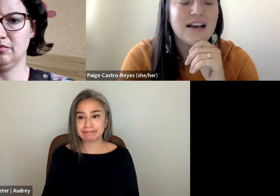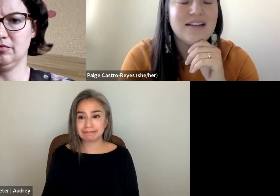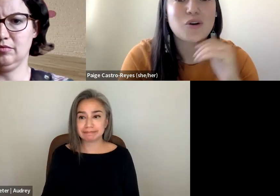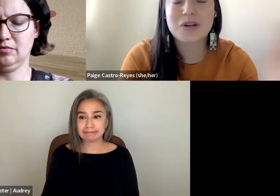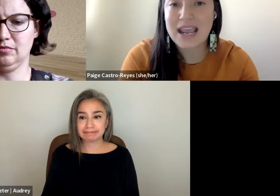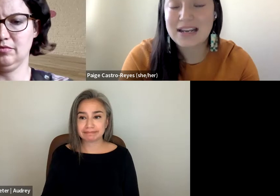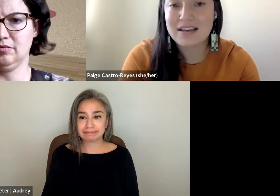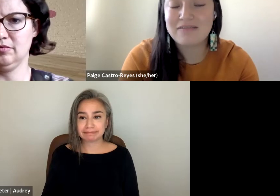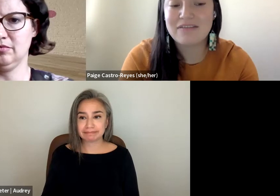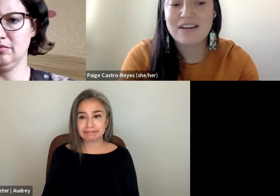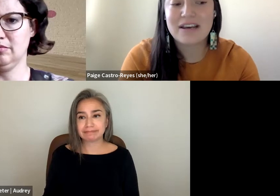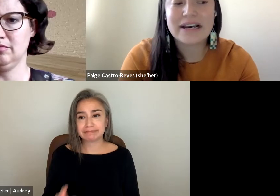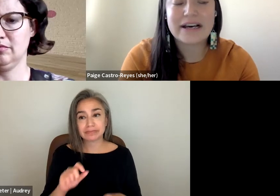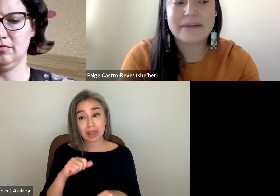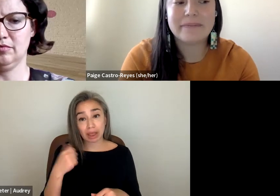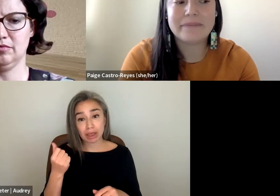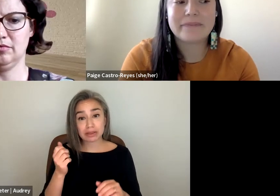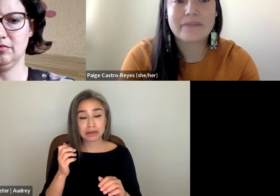Another creative